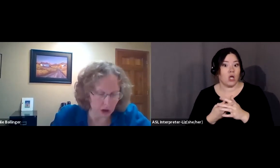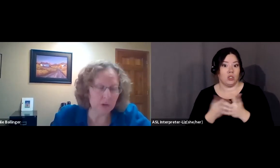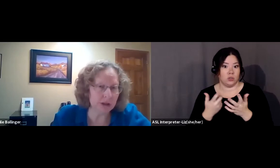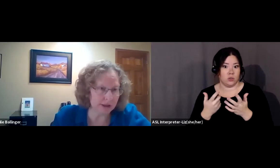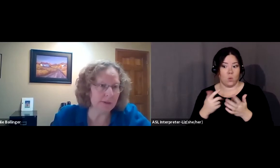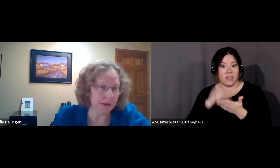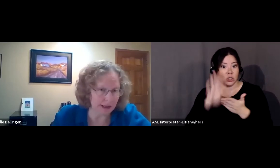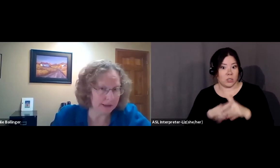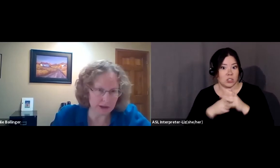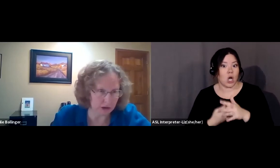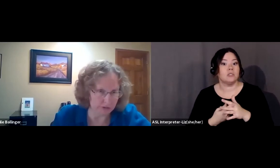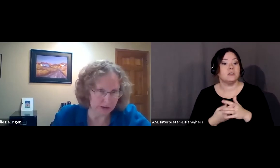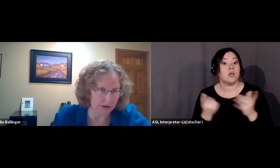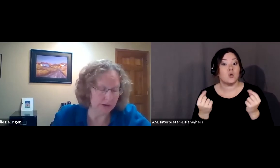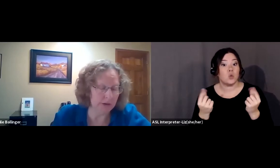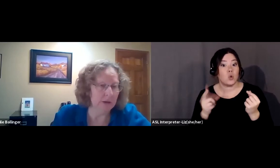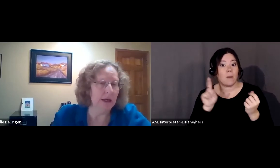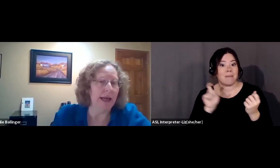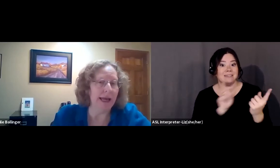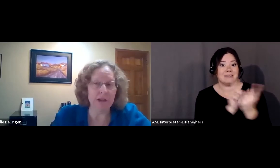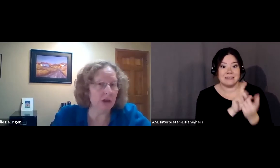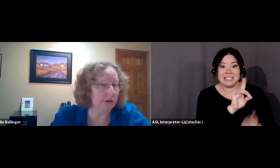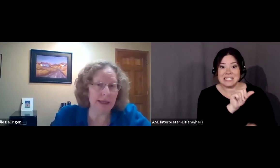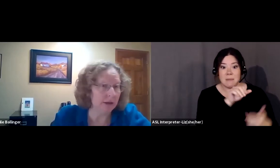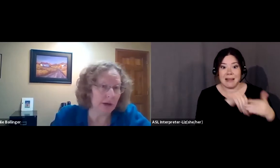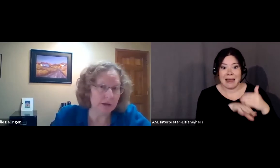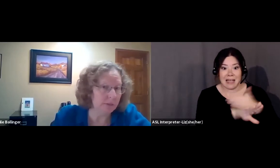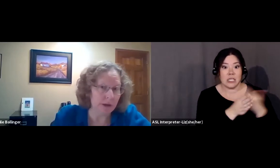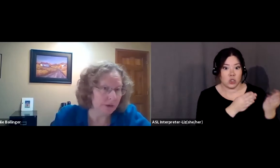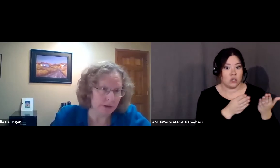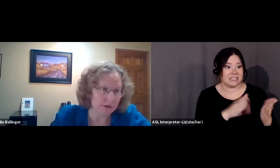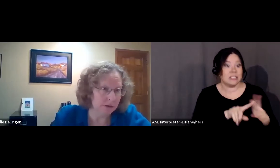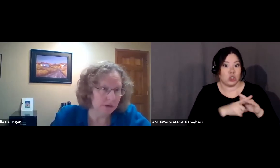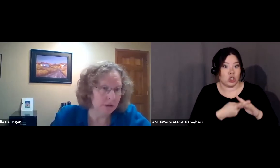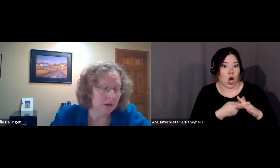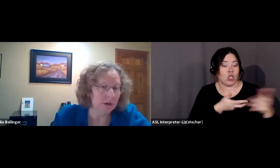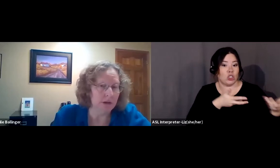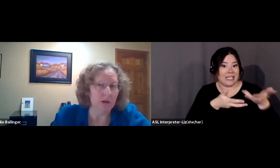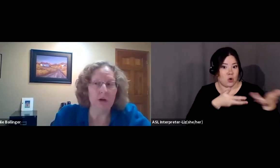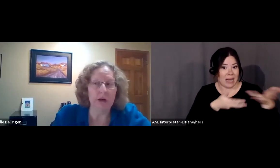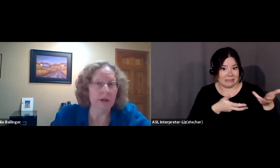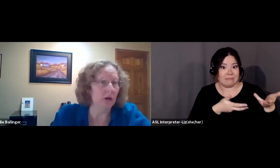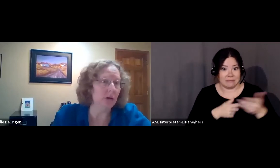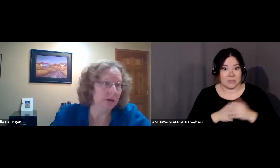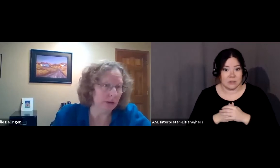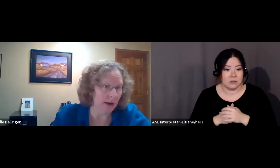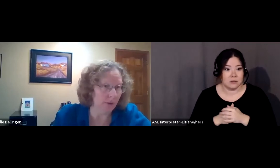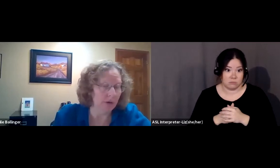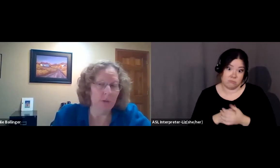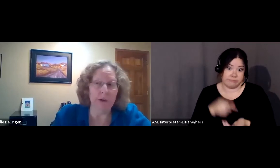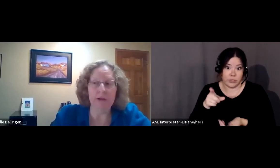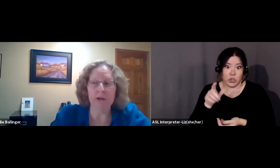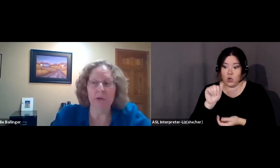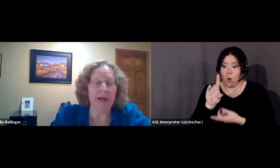is to go to Disability Access Services and start that interactive process. You're an adult